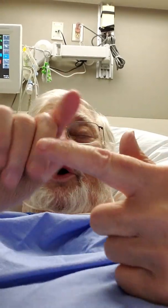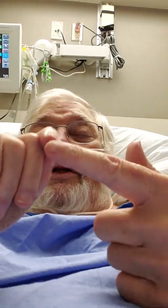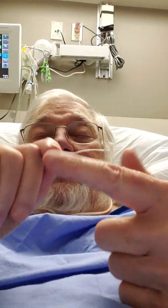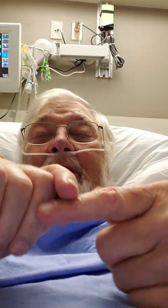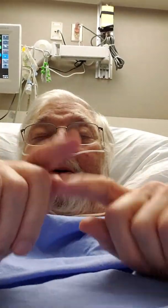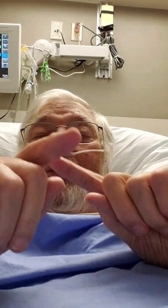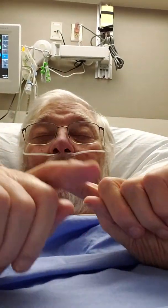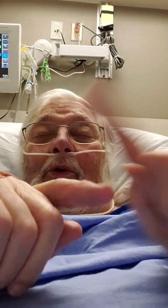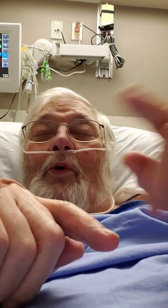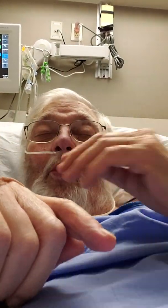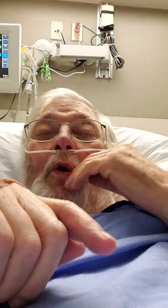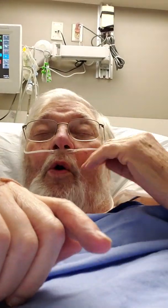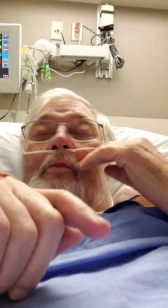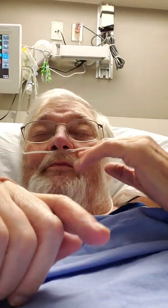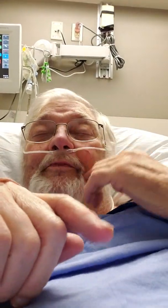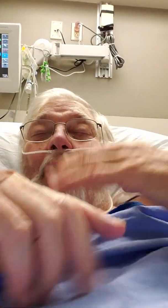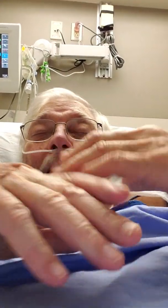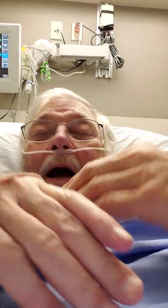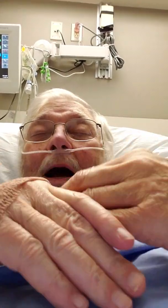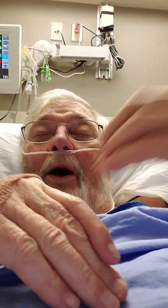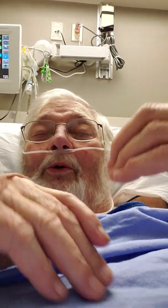choice. Go home for out